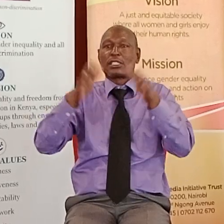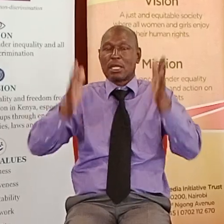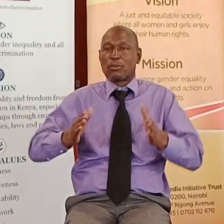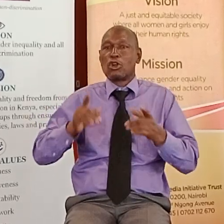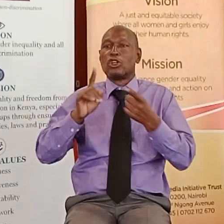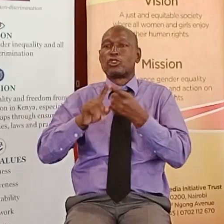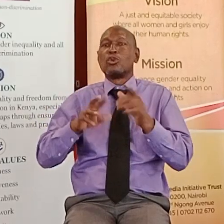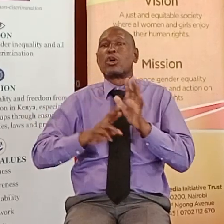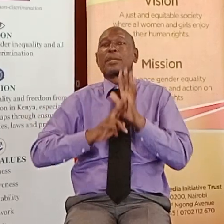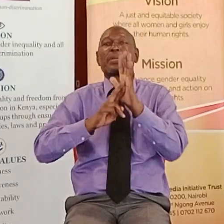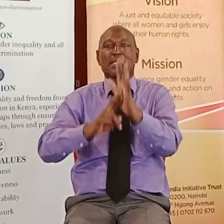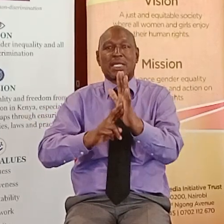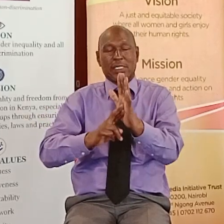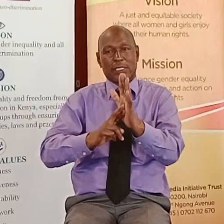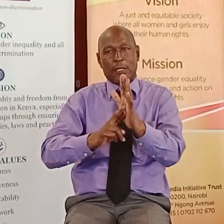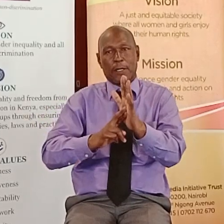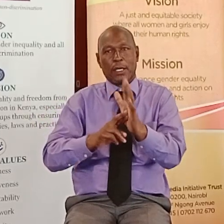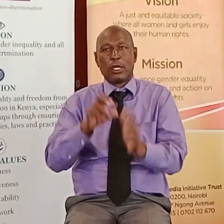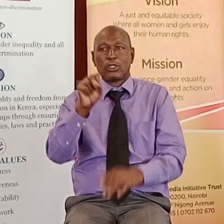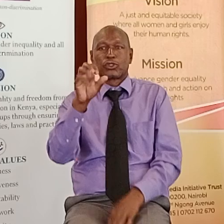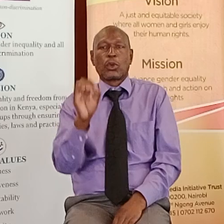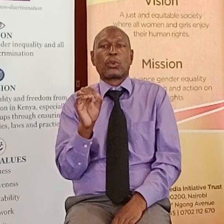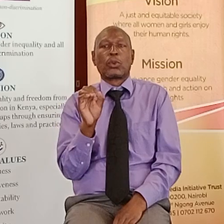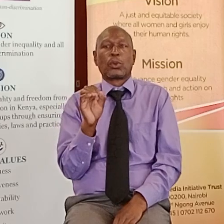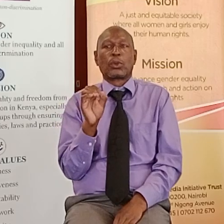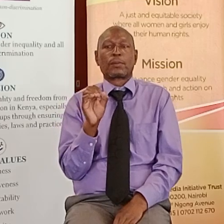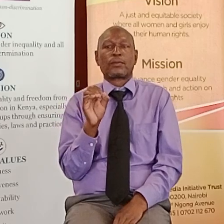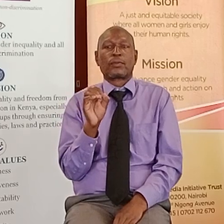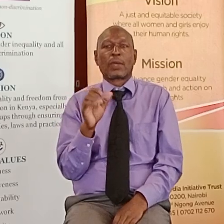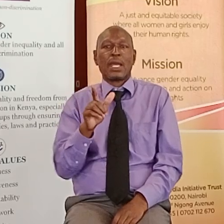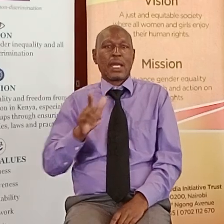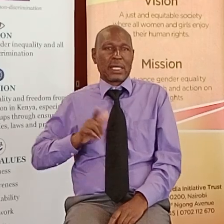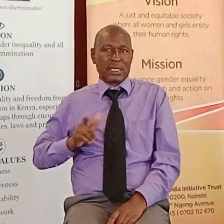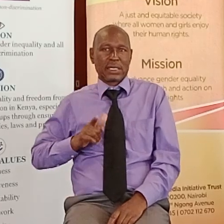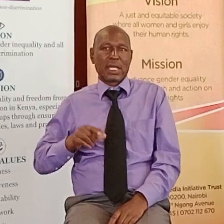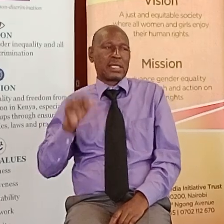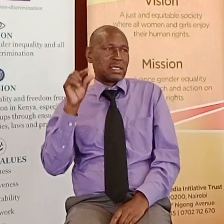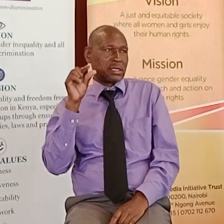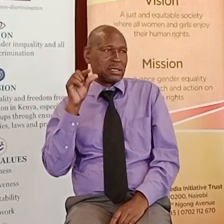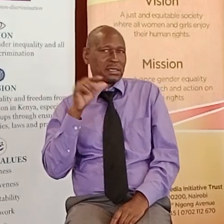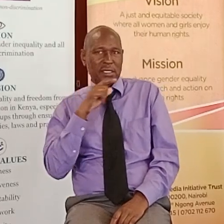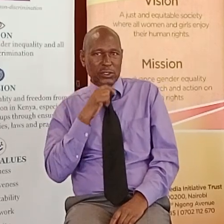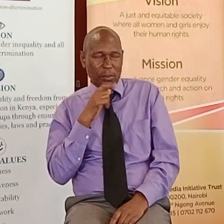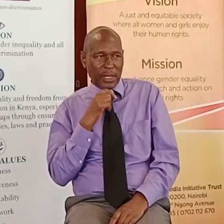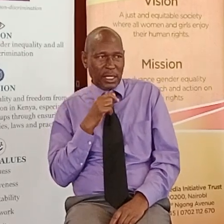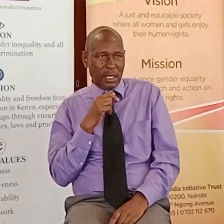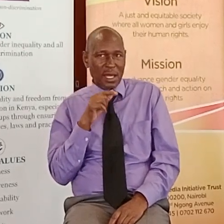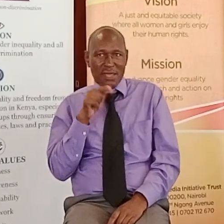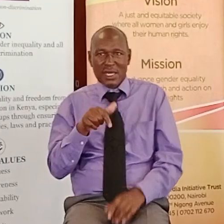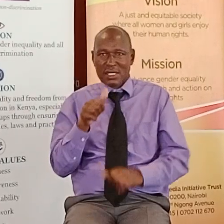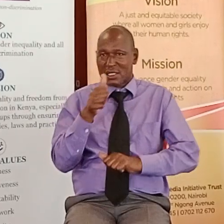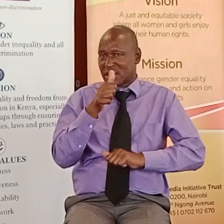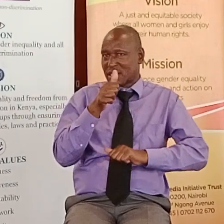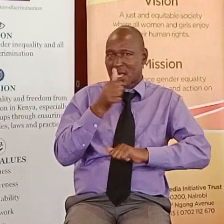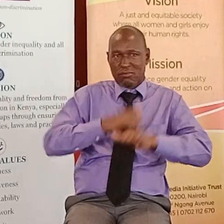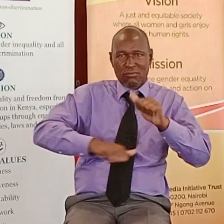them. So, ladies and gentlemen, this event wouldn't have been possible without